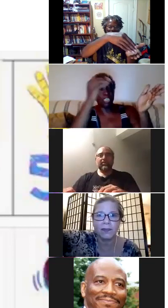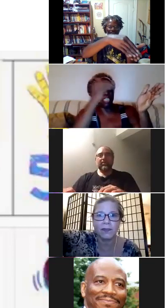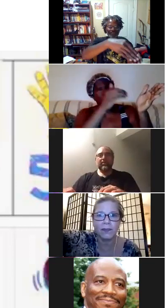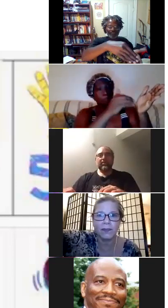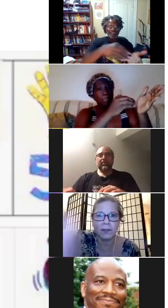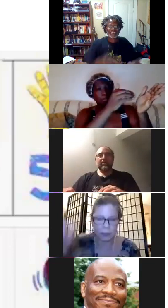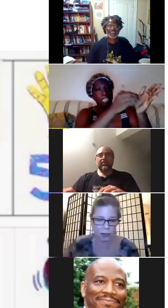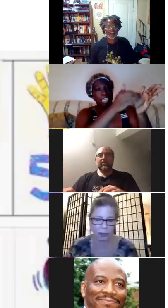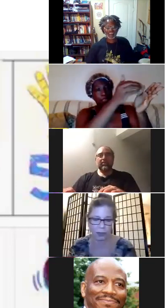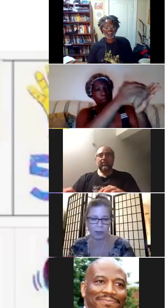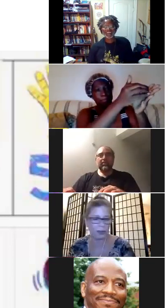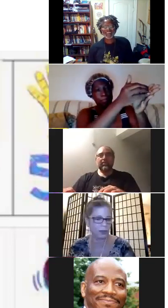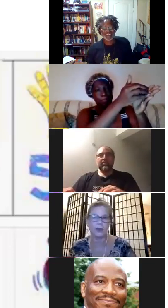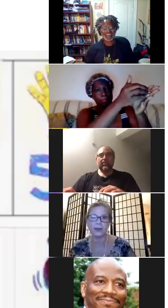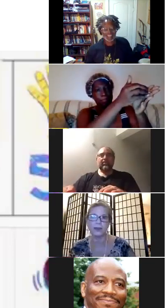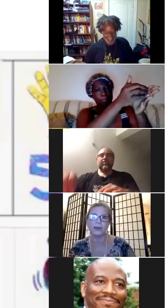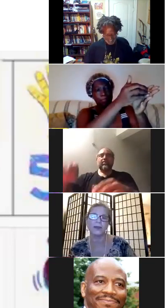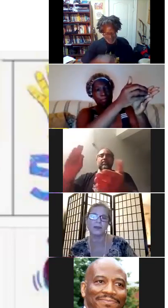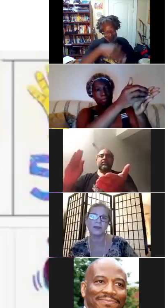9 billion.